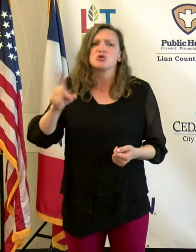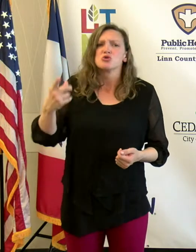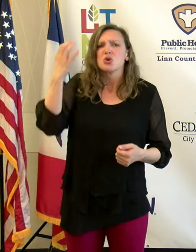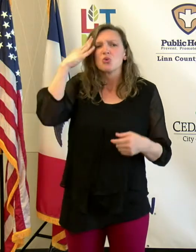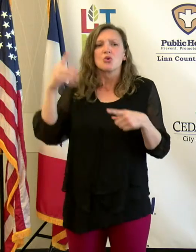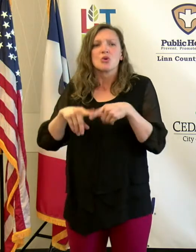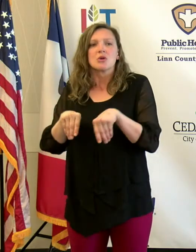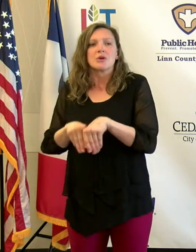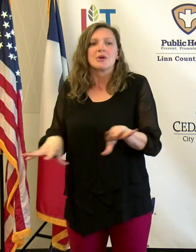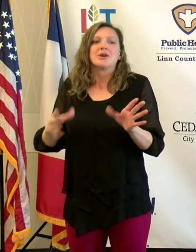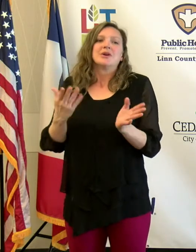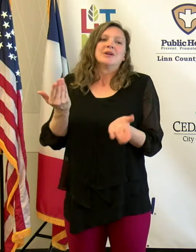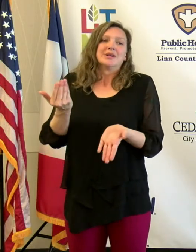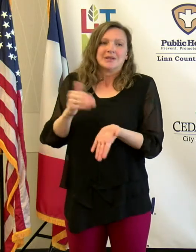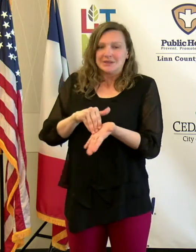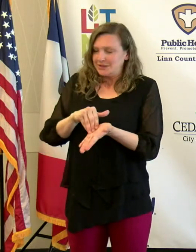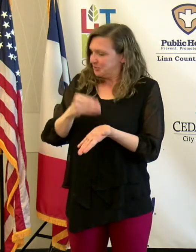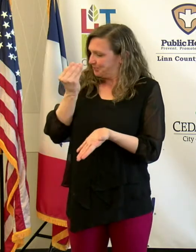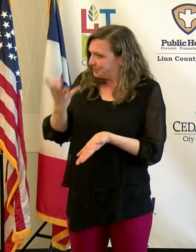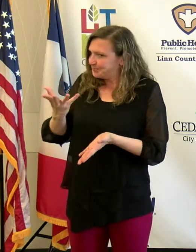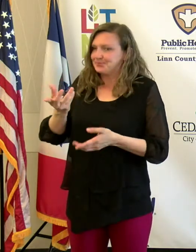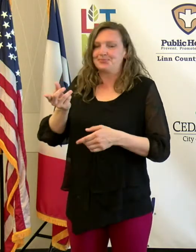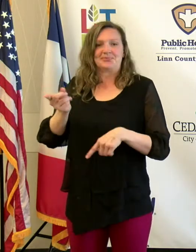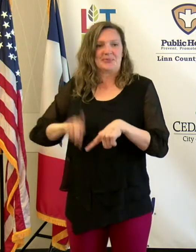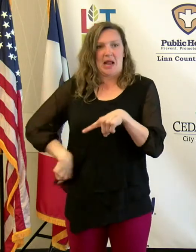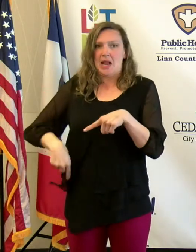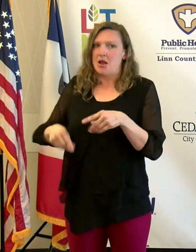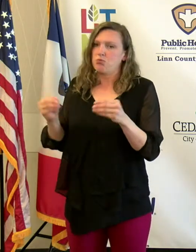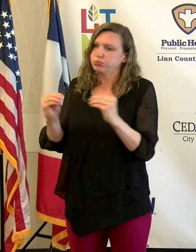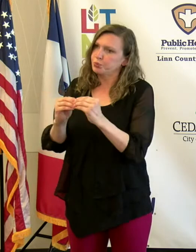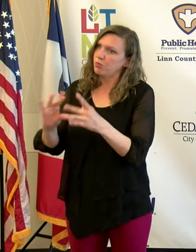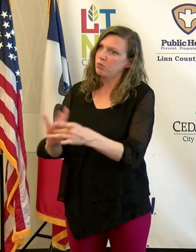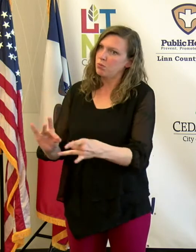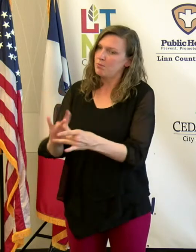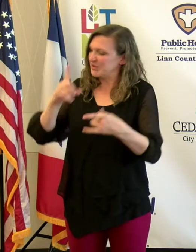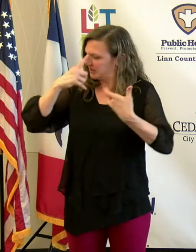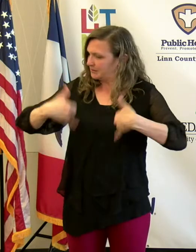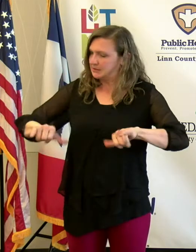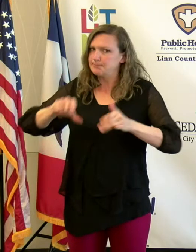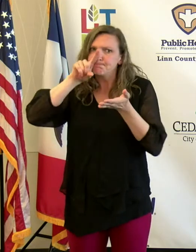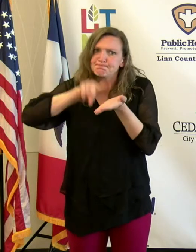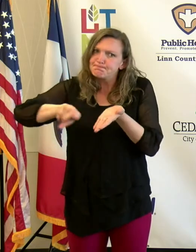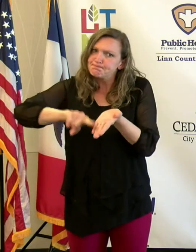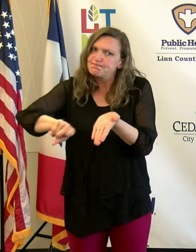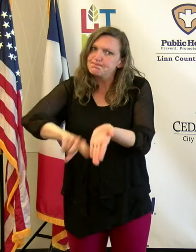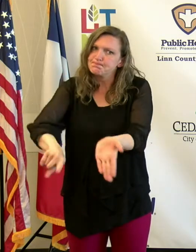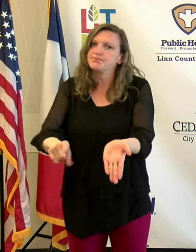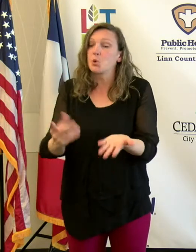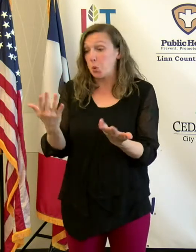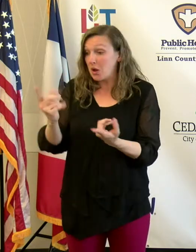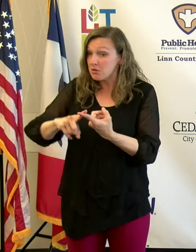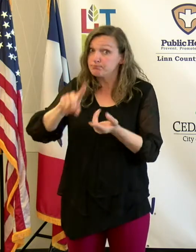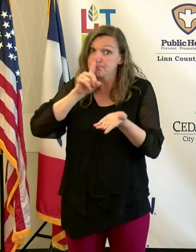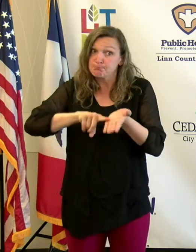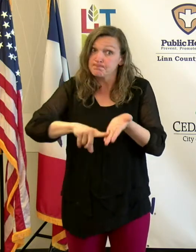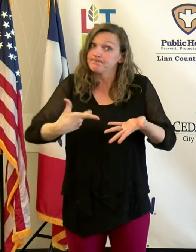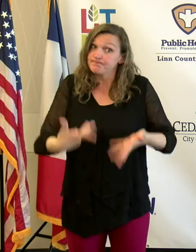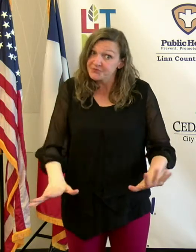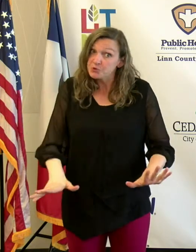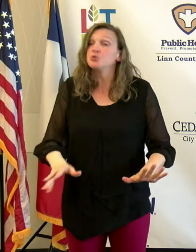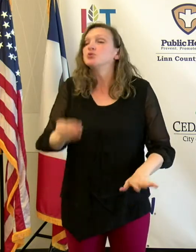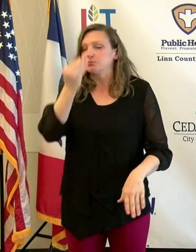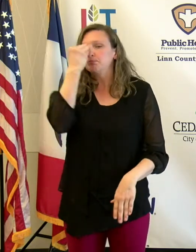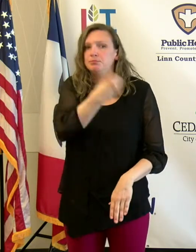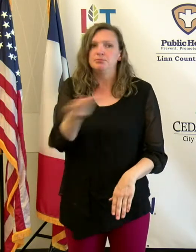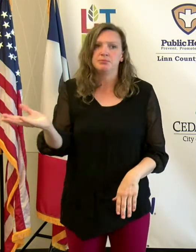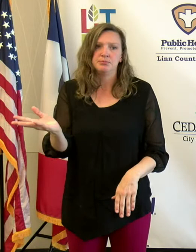an ongoing investigation, and so until we have more information available, that's all we're going to let you know, is that we are investigating group